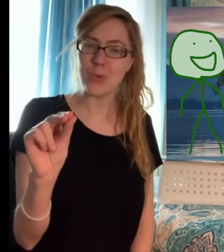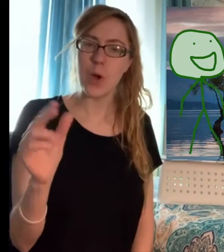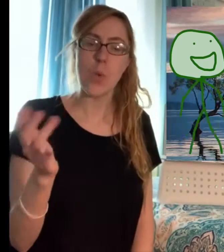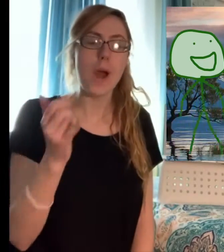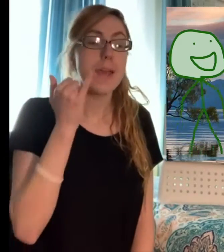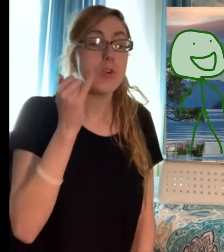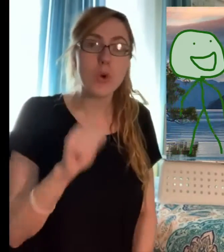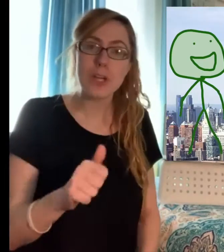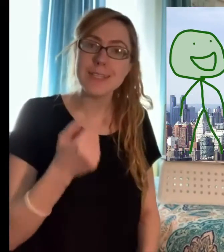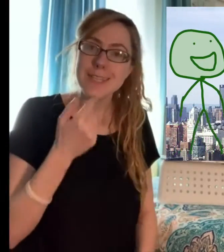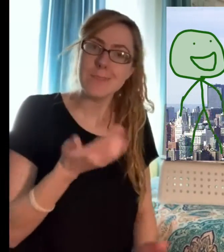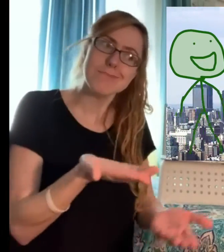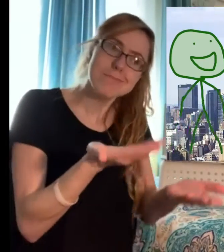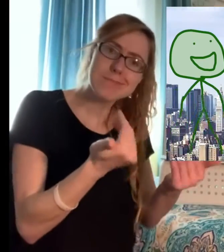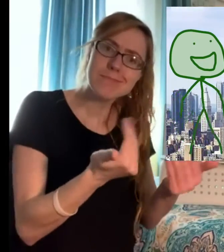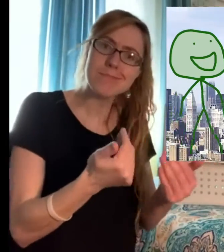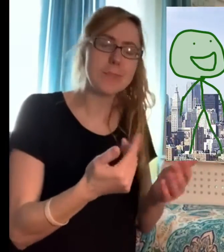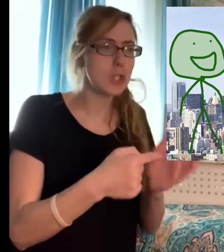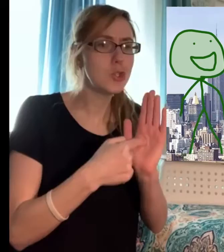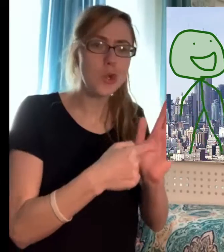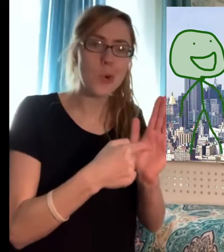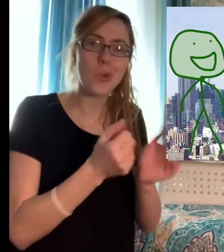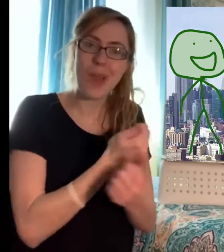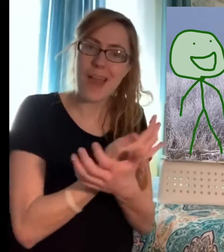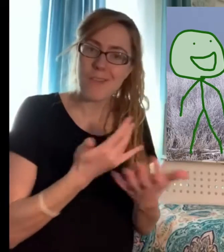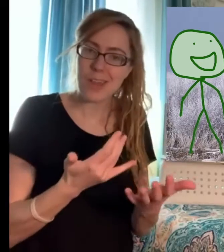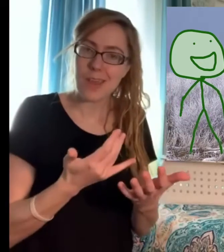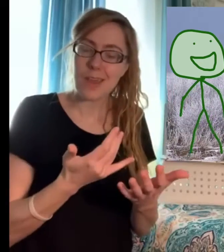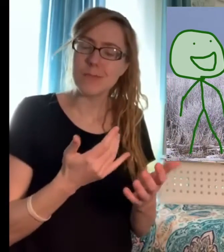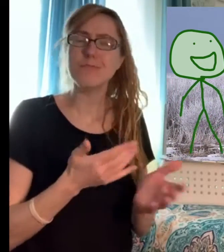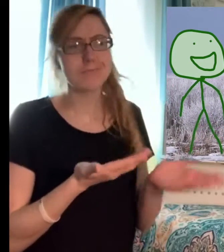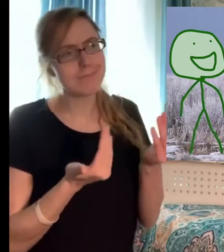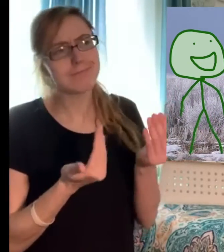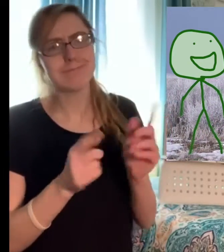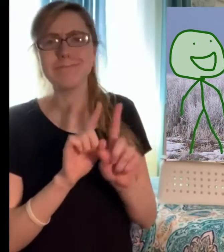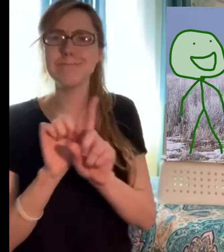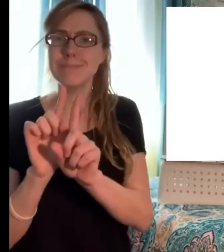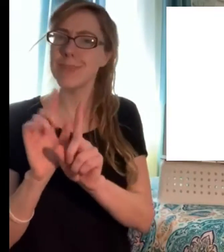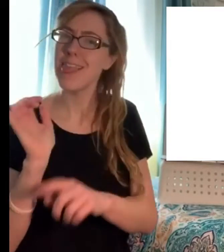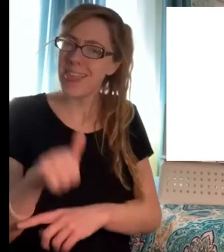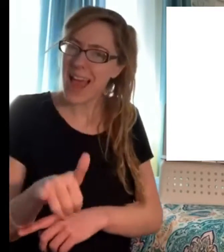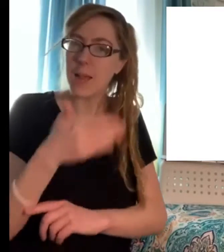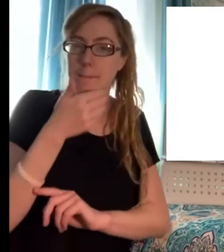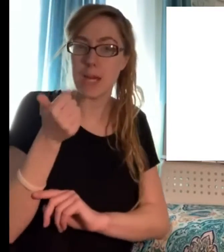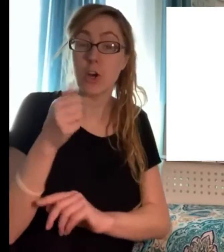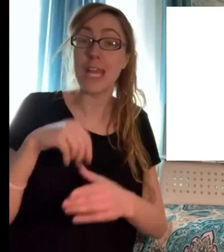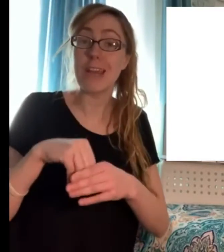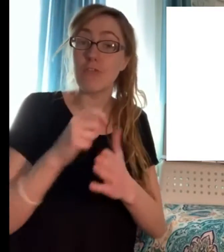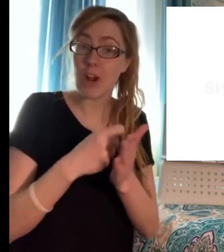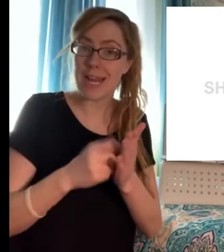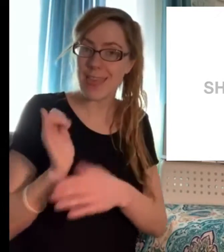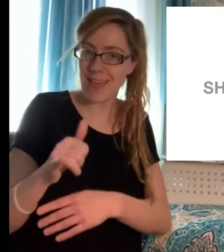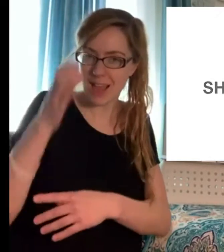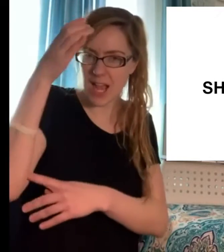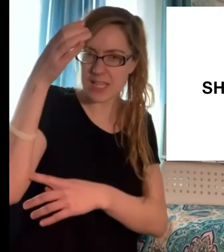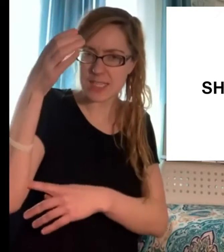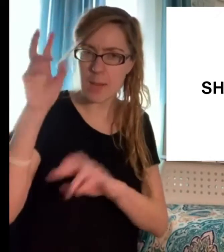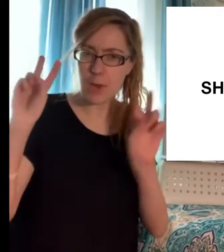taking him with you one day, showing him everything? Now that is so much better. In writing, this concept is called showing versus